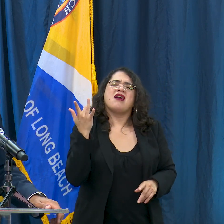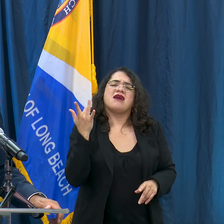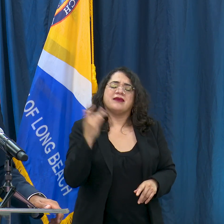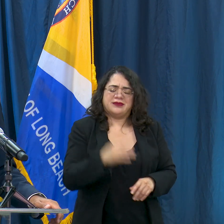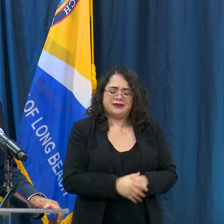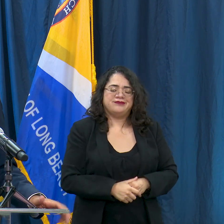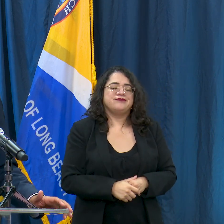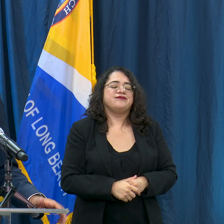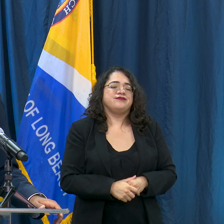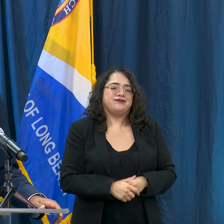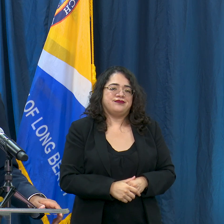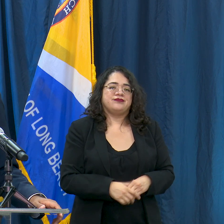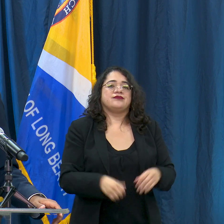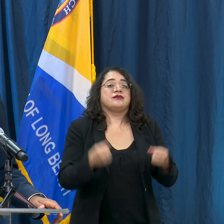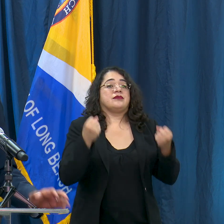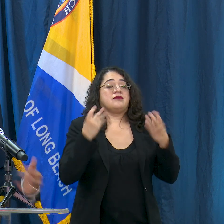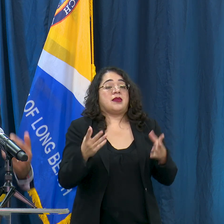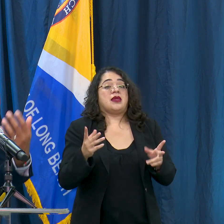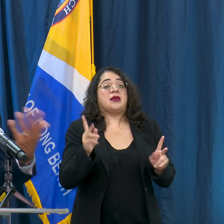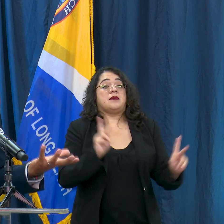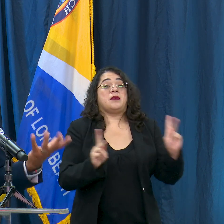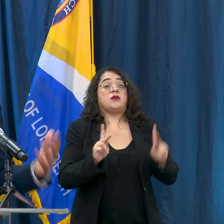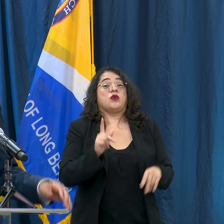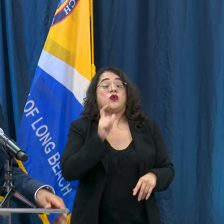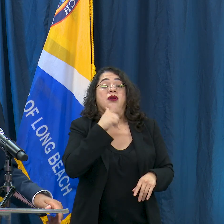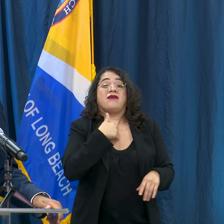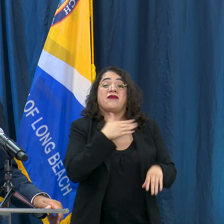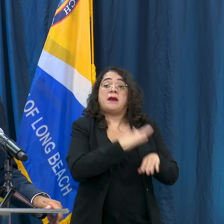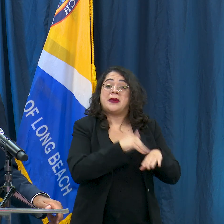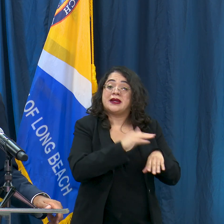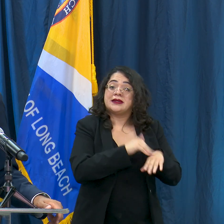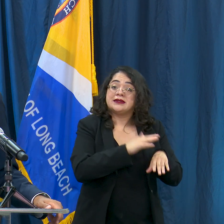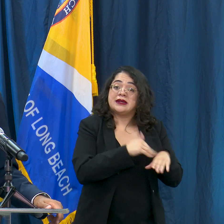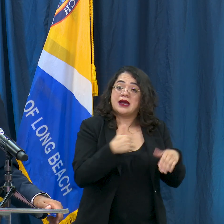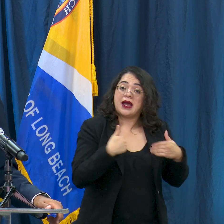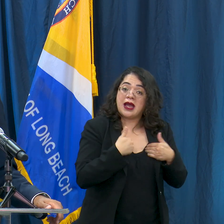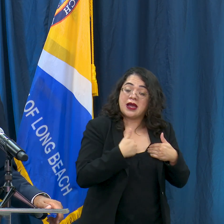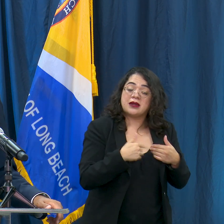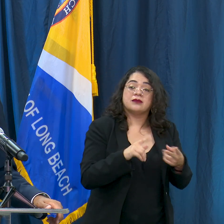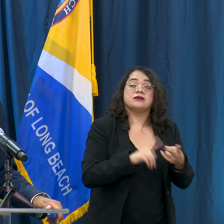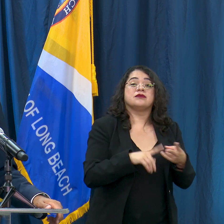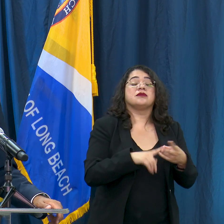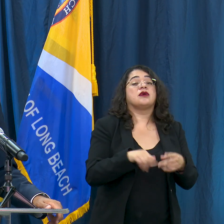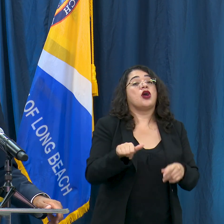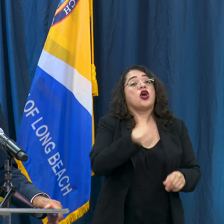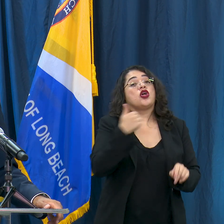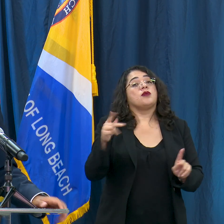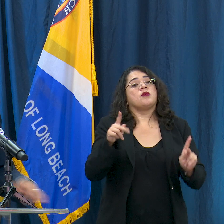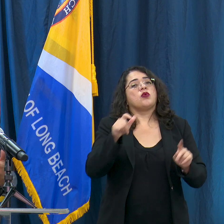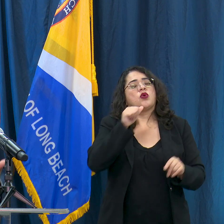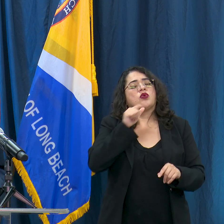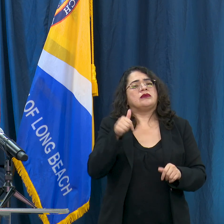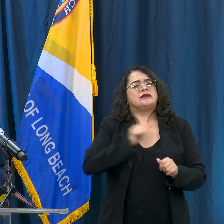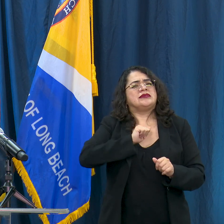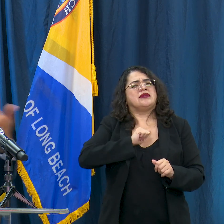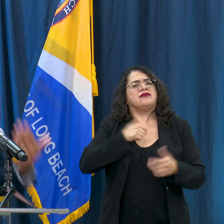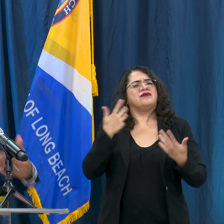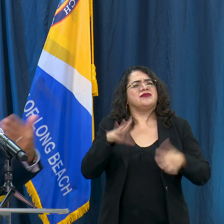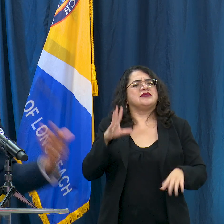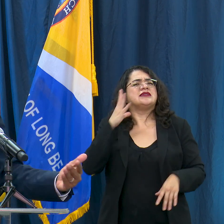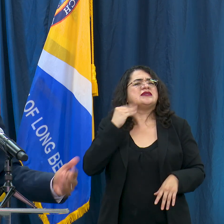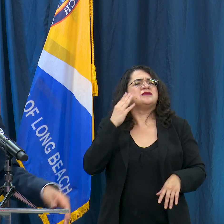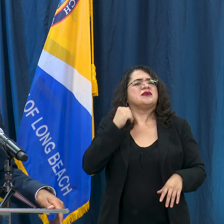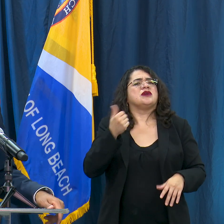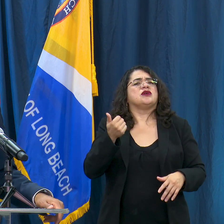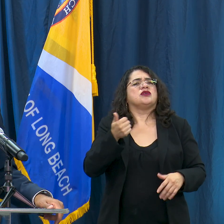They are of concern, especially to folks with pets and other people that suffer from PTSD and other issues. We should be